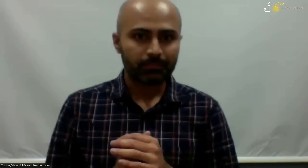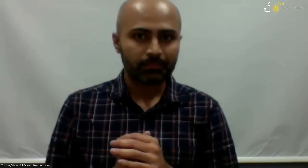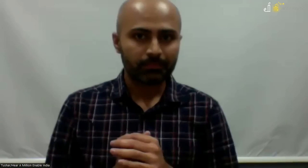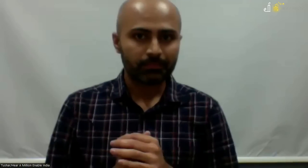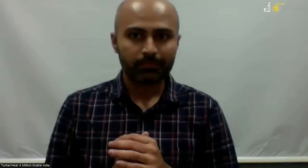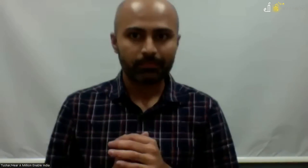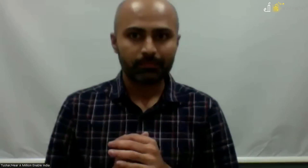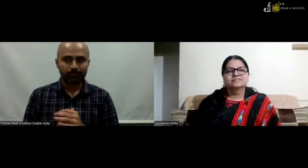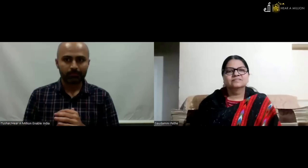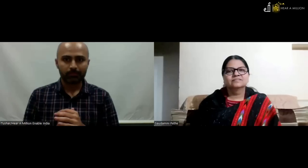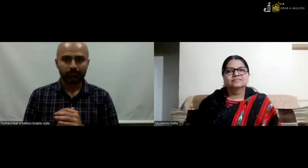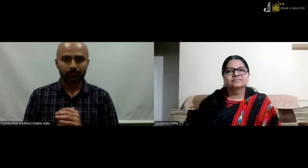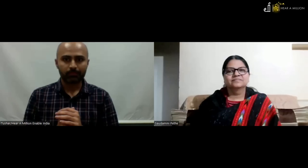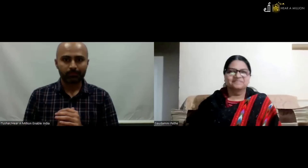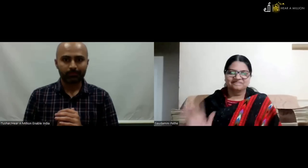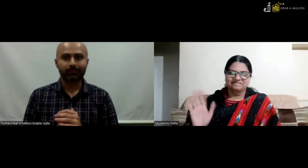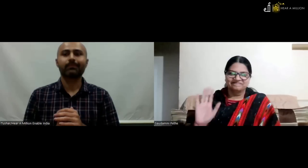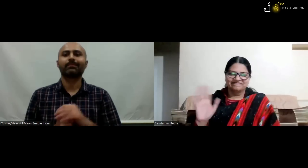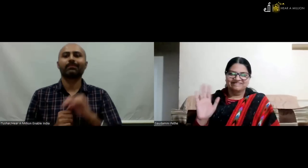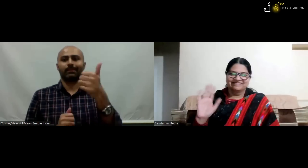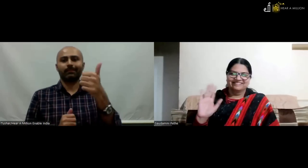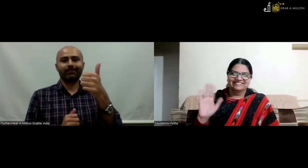Can we have Sudamini?